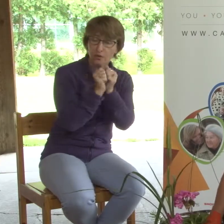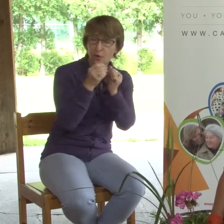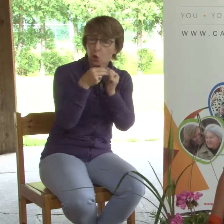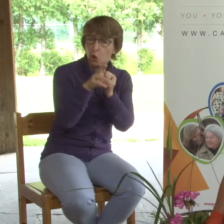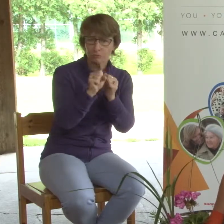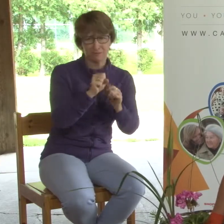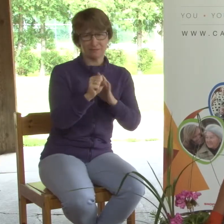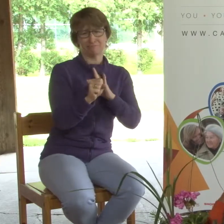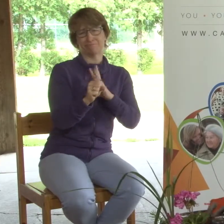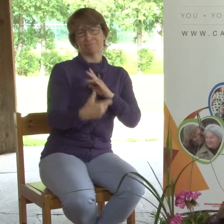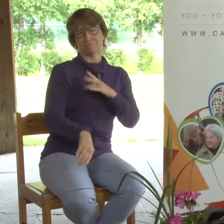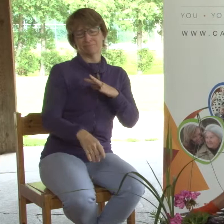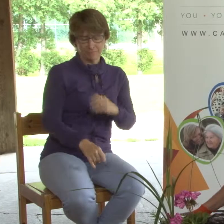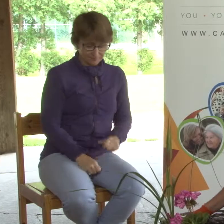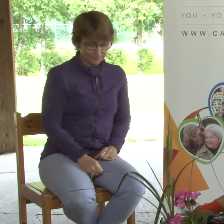is fantastic.